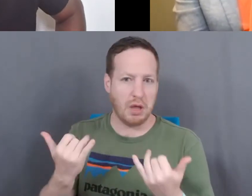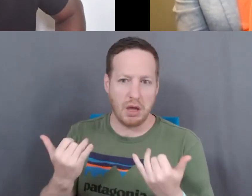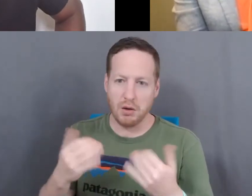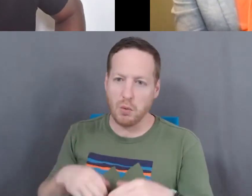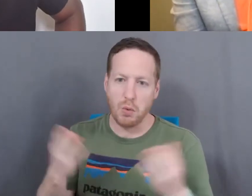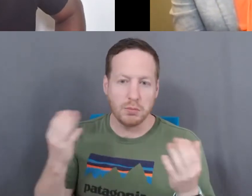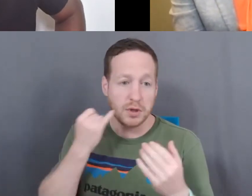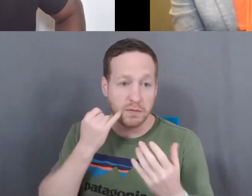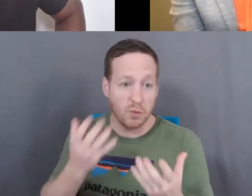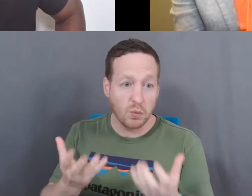And